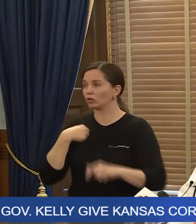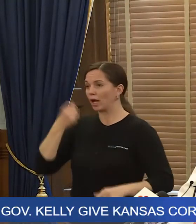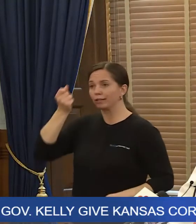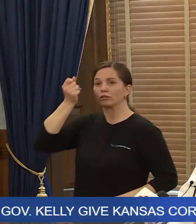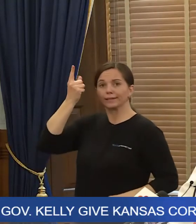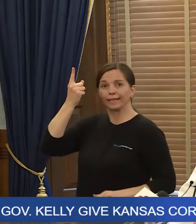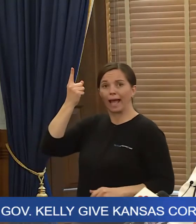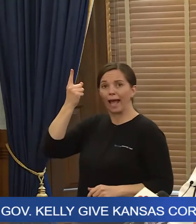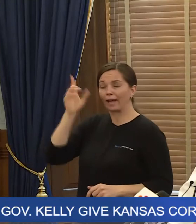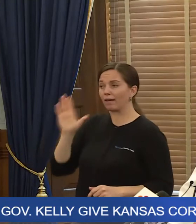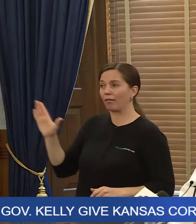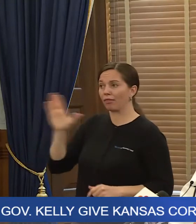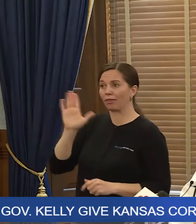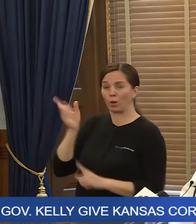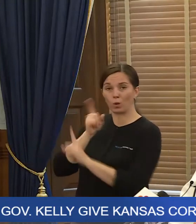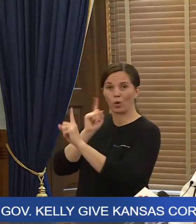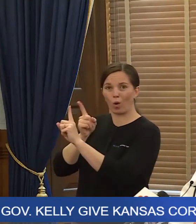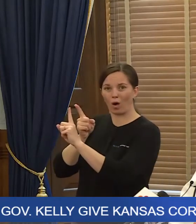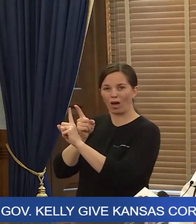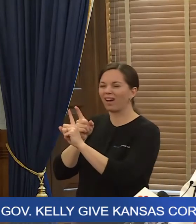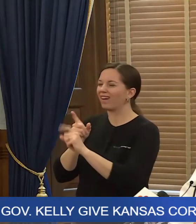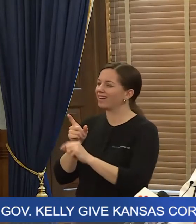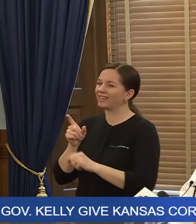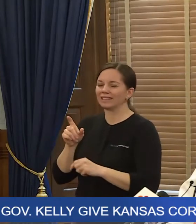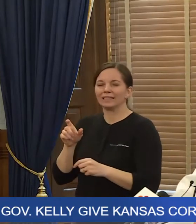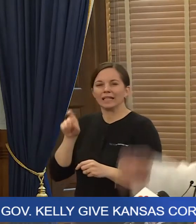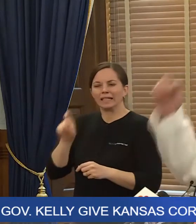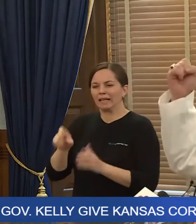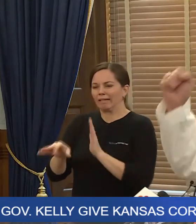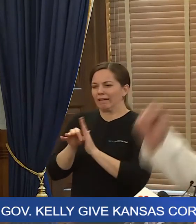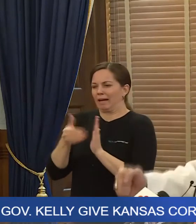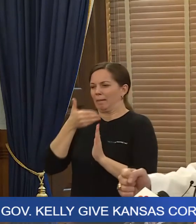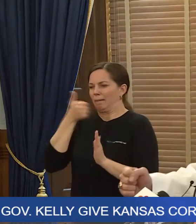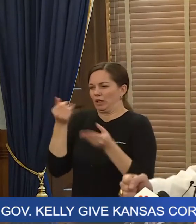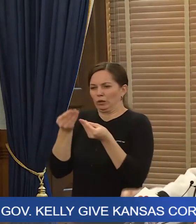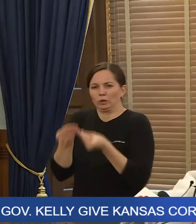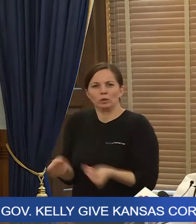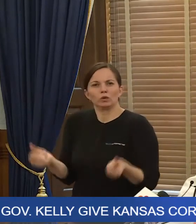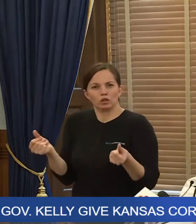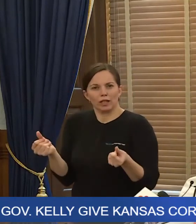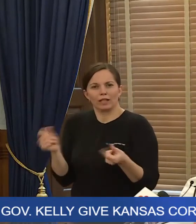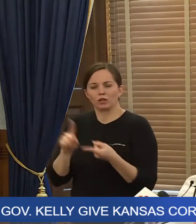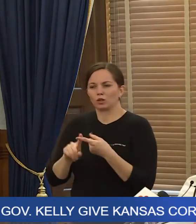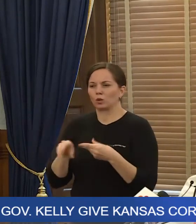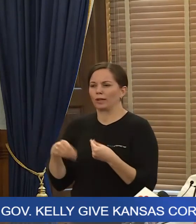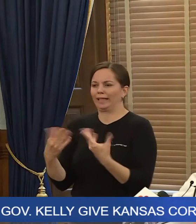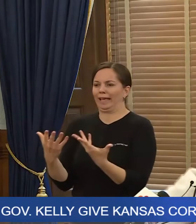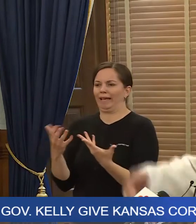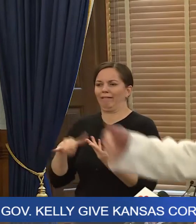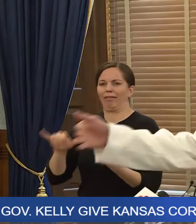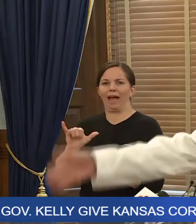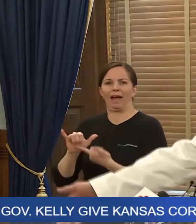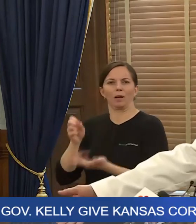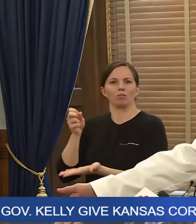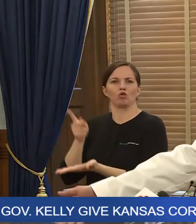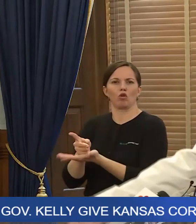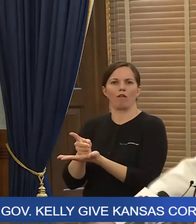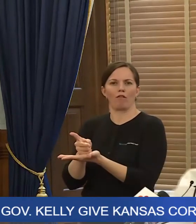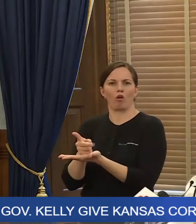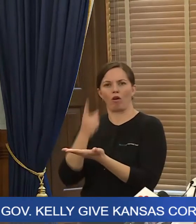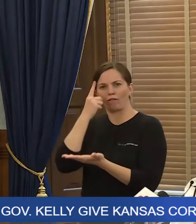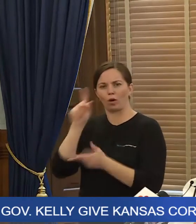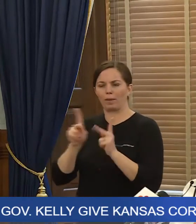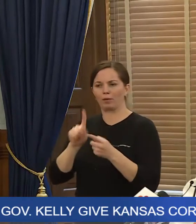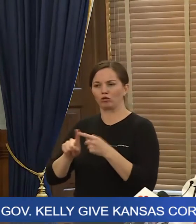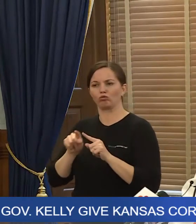to prevent that from happening, we need to find a better way to make sure we can kind of give the, quote, good housekeeping seal of approval, unquote, for